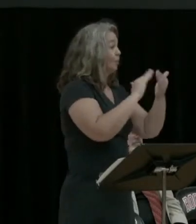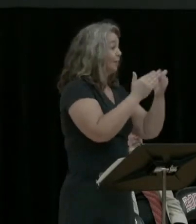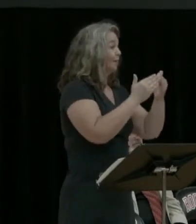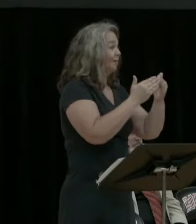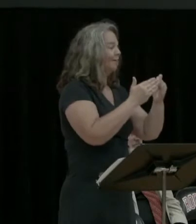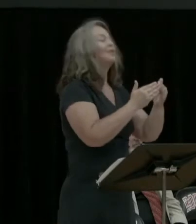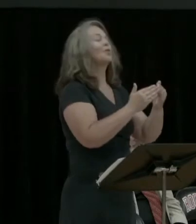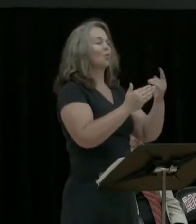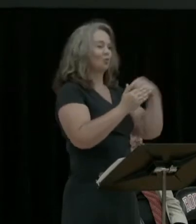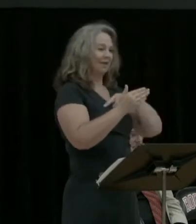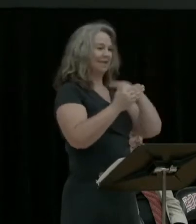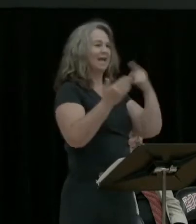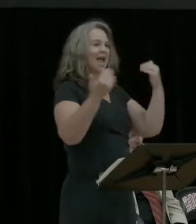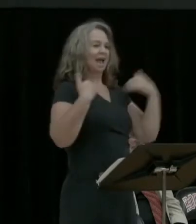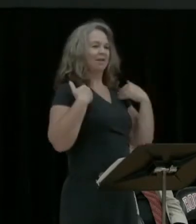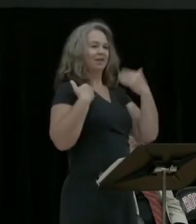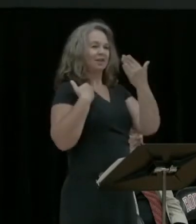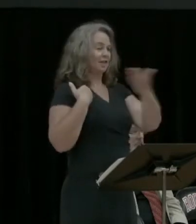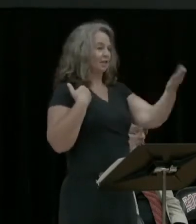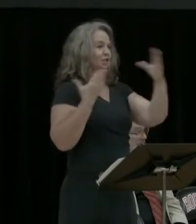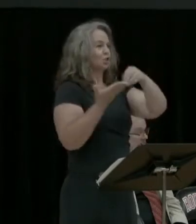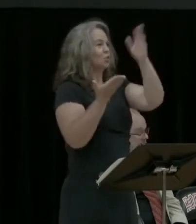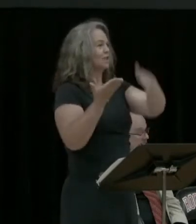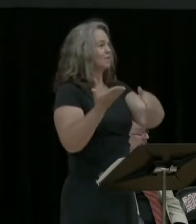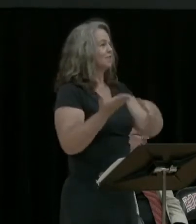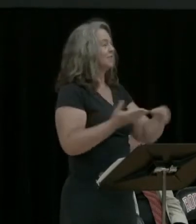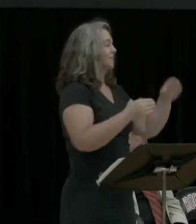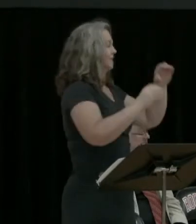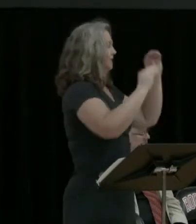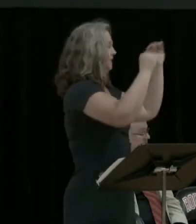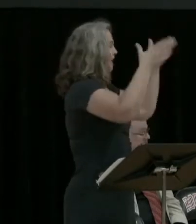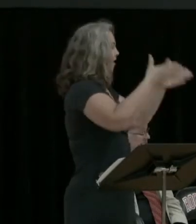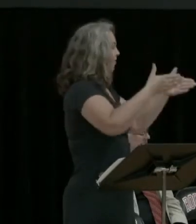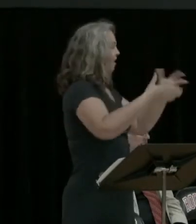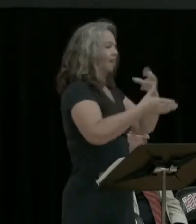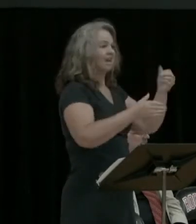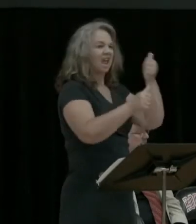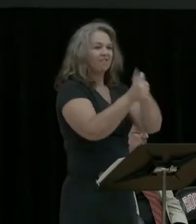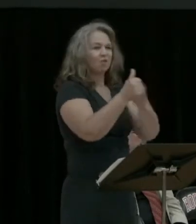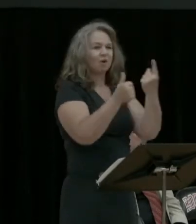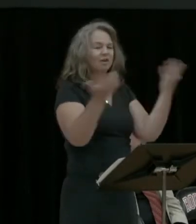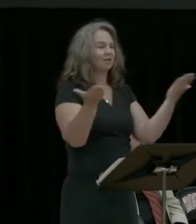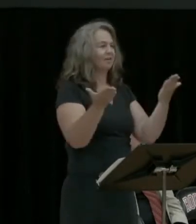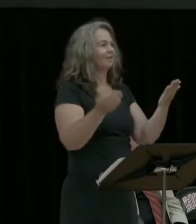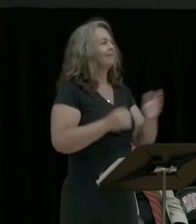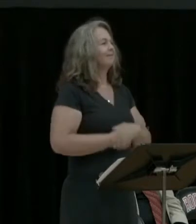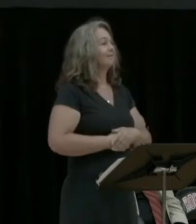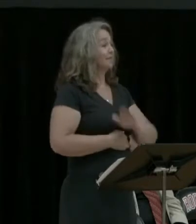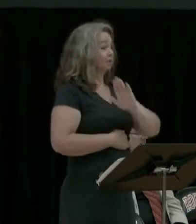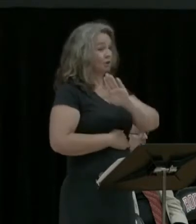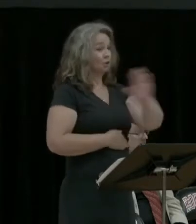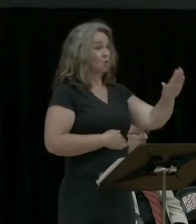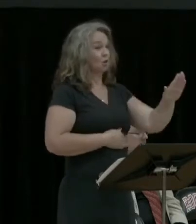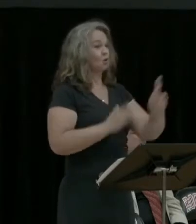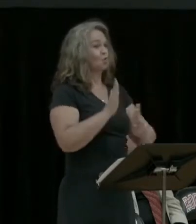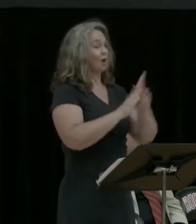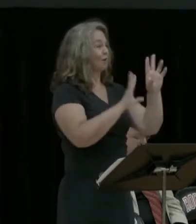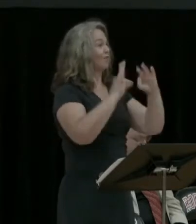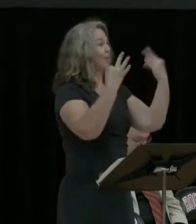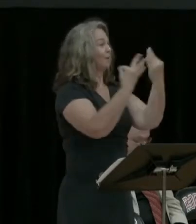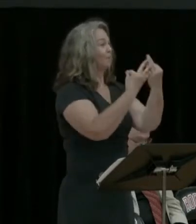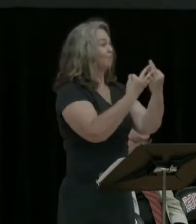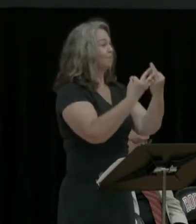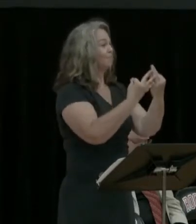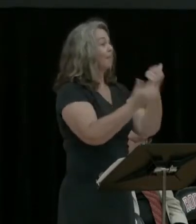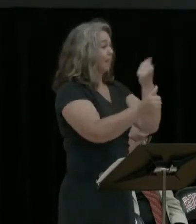mean. The students, the staff, and everyone surrounding it. This is your Rocket family. And everyone